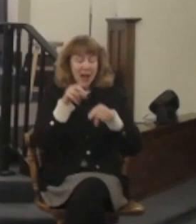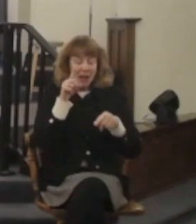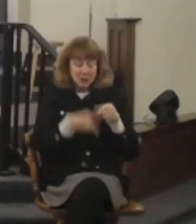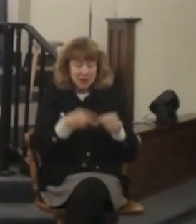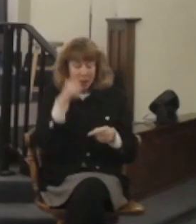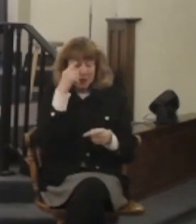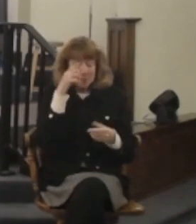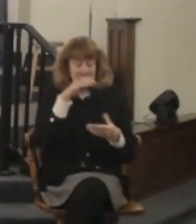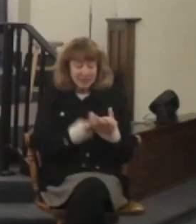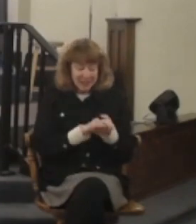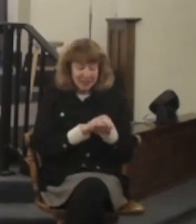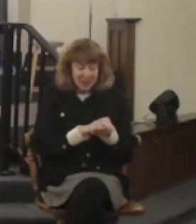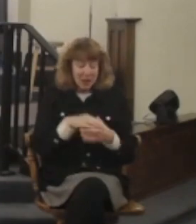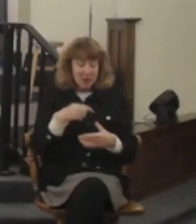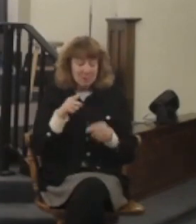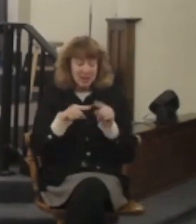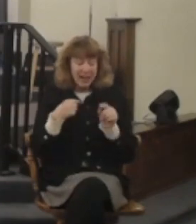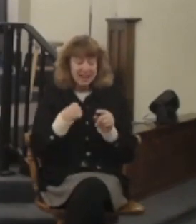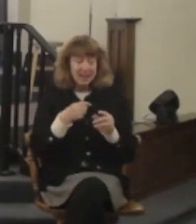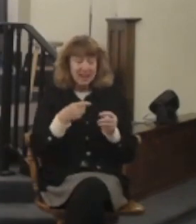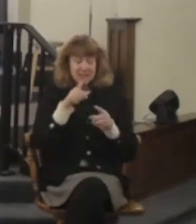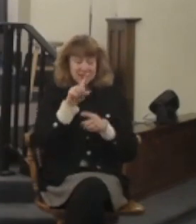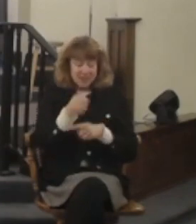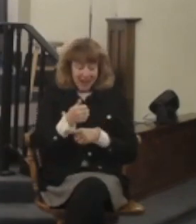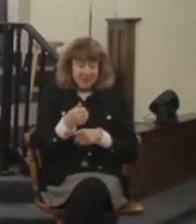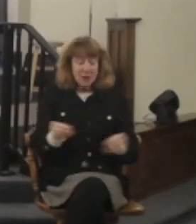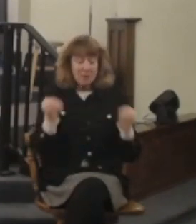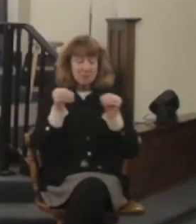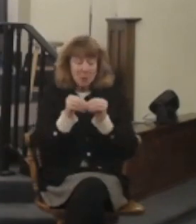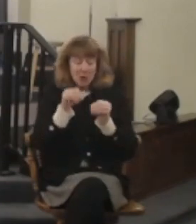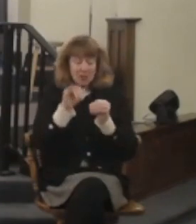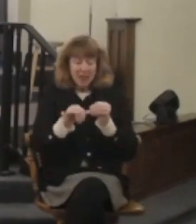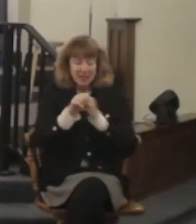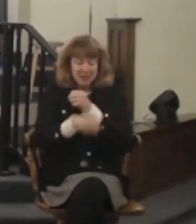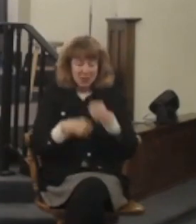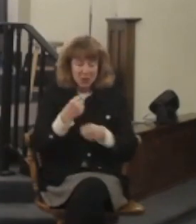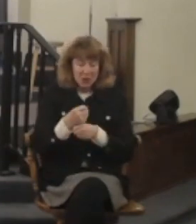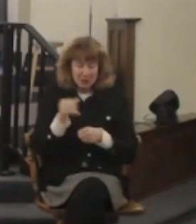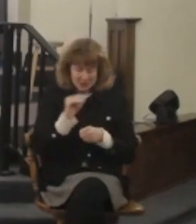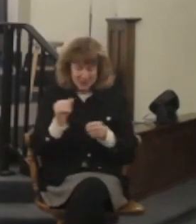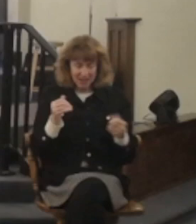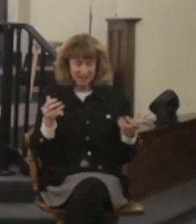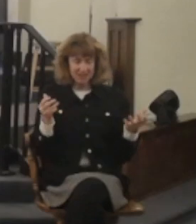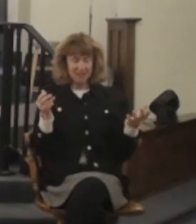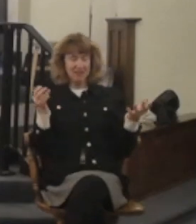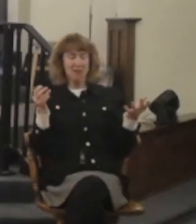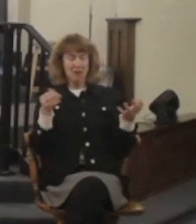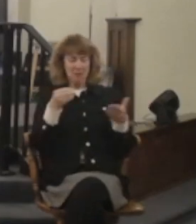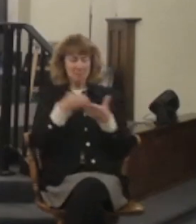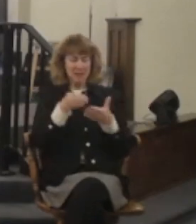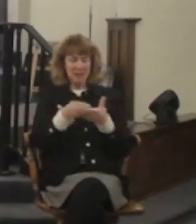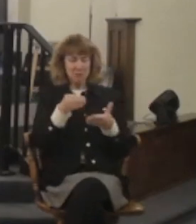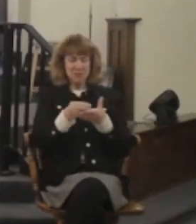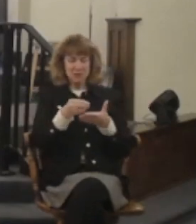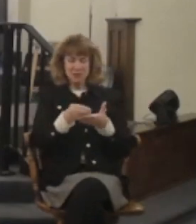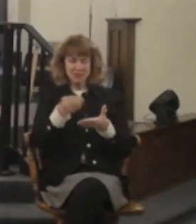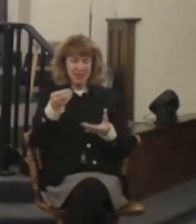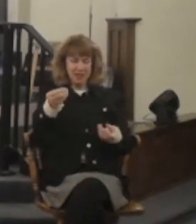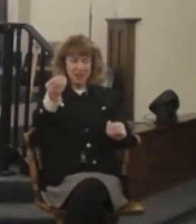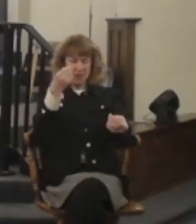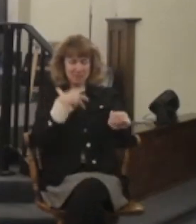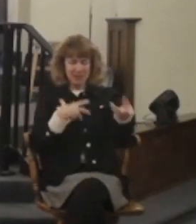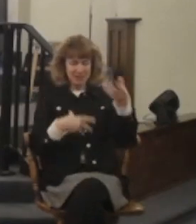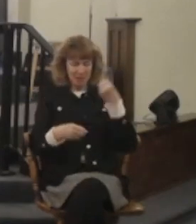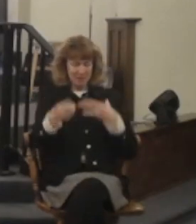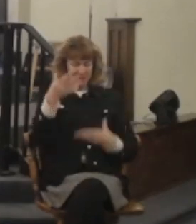it, but I tithed more that year than I ever had. And it was like money was just spilling out of my wallet,